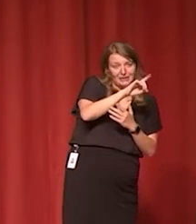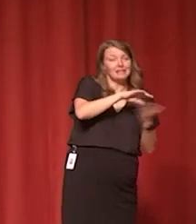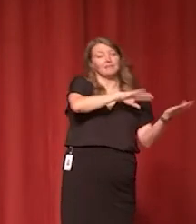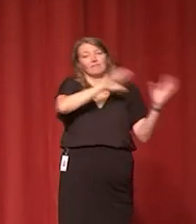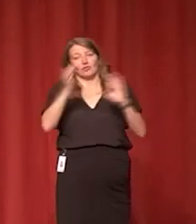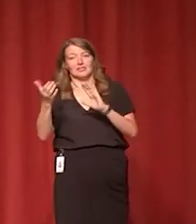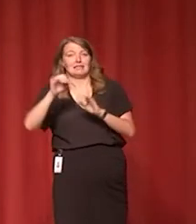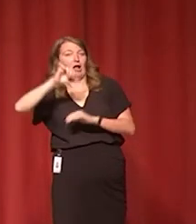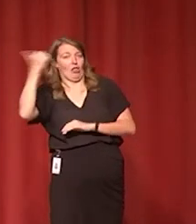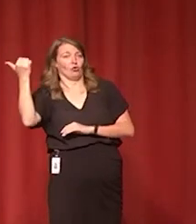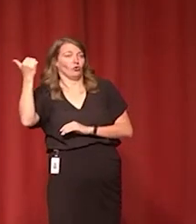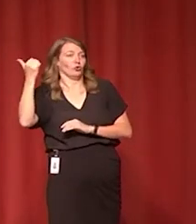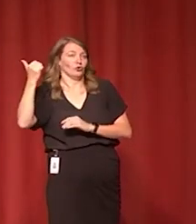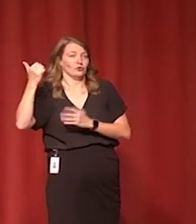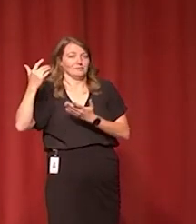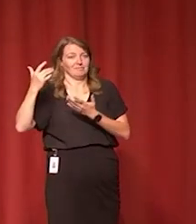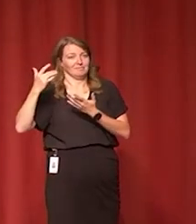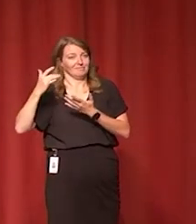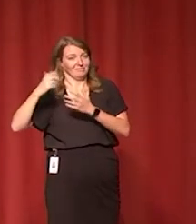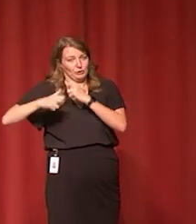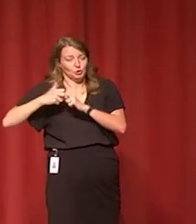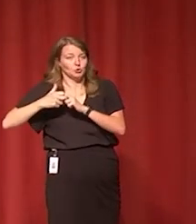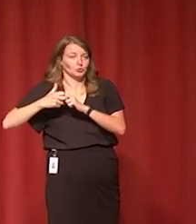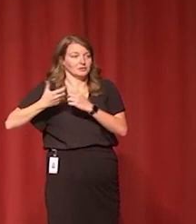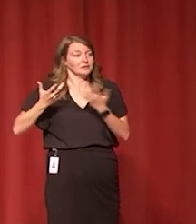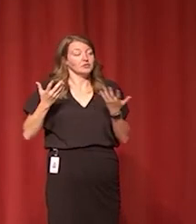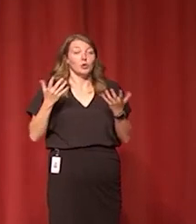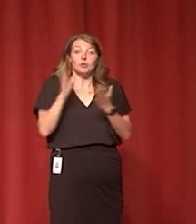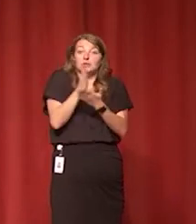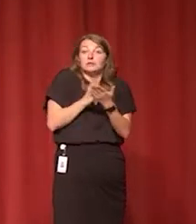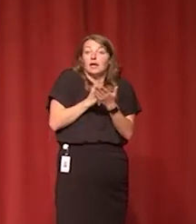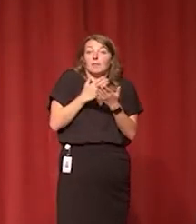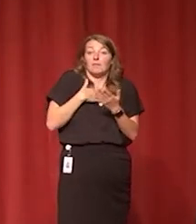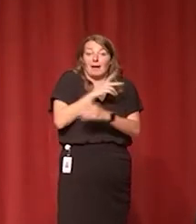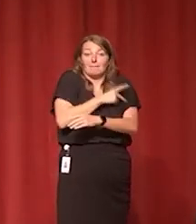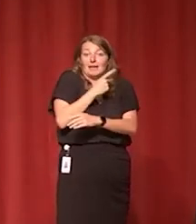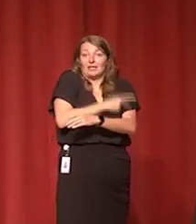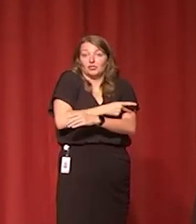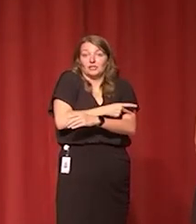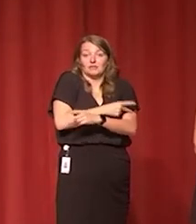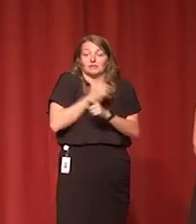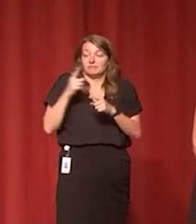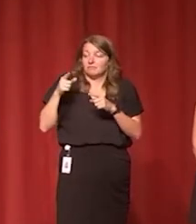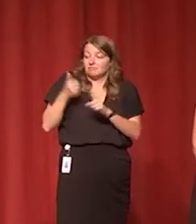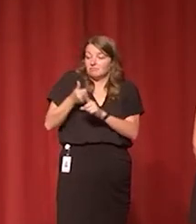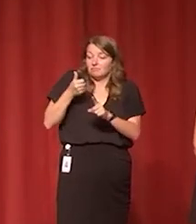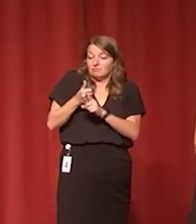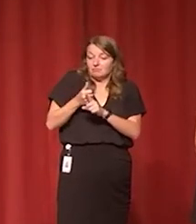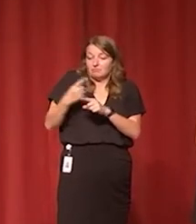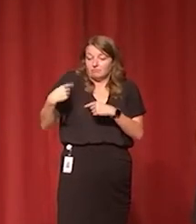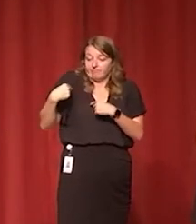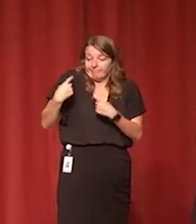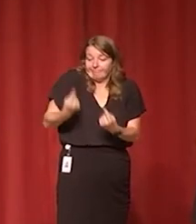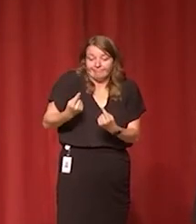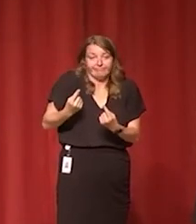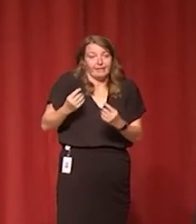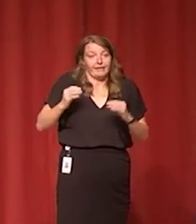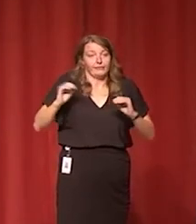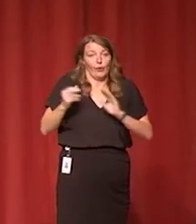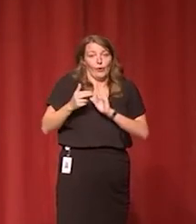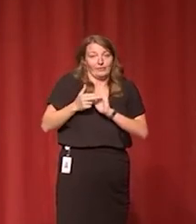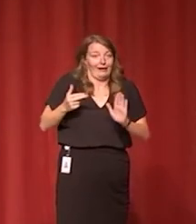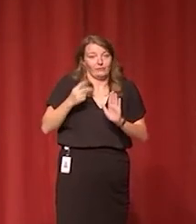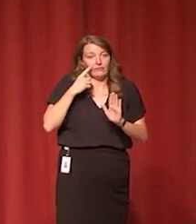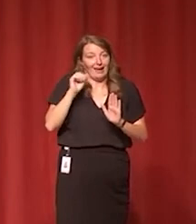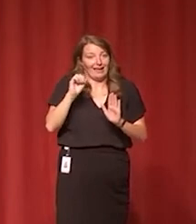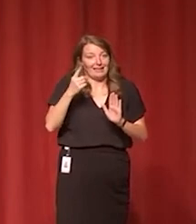number of patients late in life with ADHD. They were never picked up as having ADHD earlier in life, which is sort of sad. Like, what